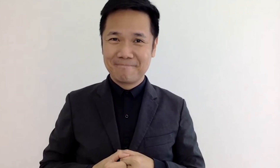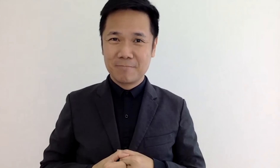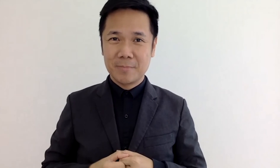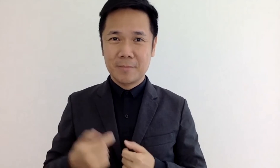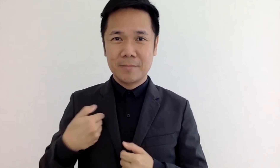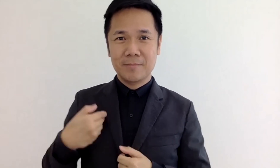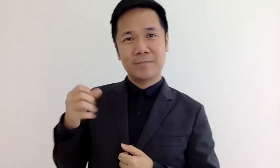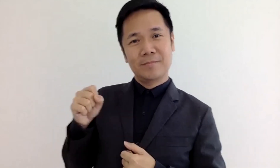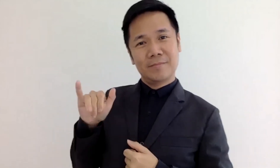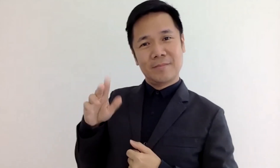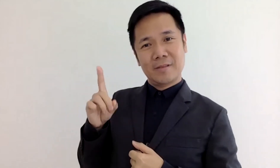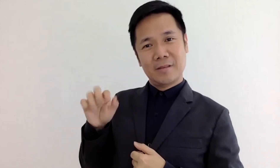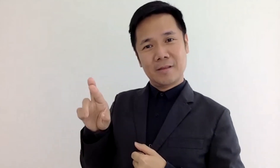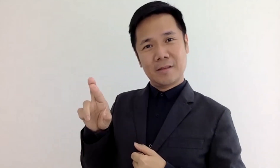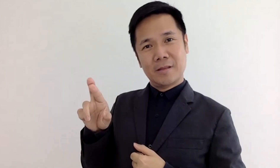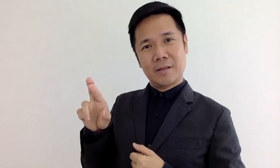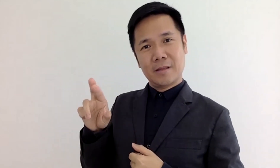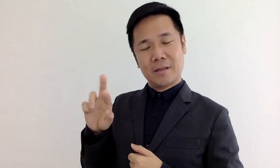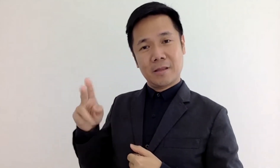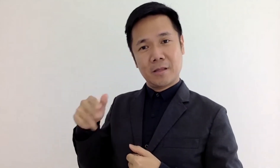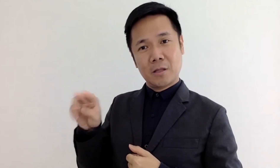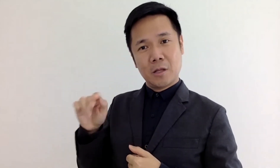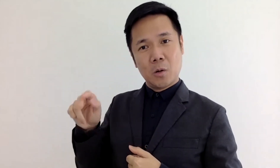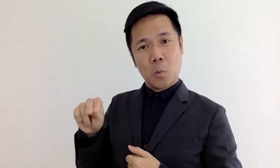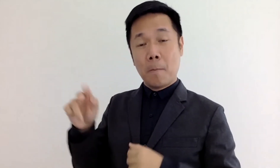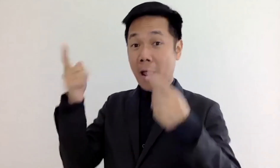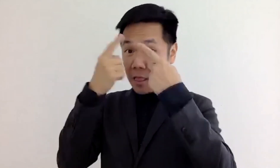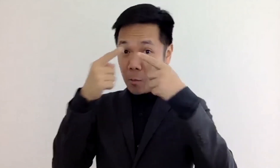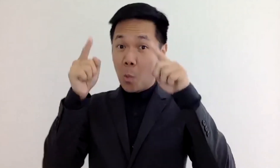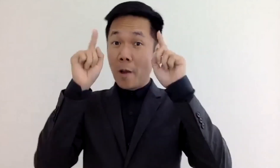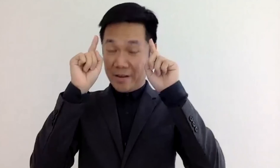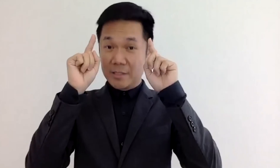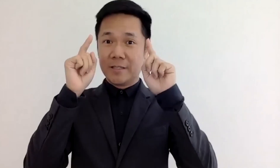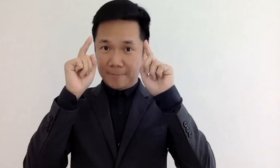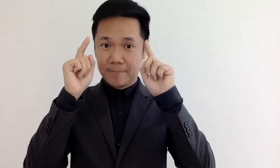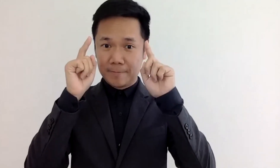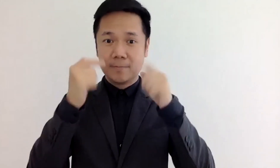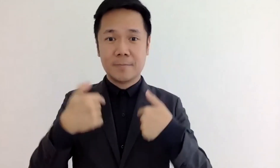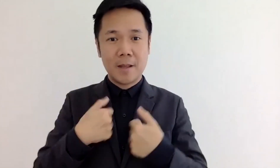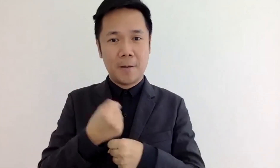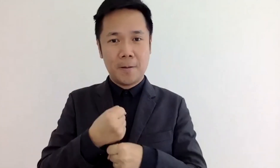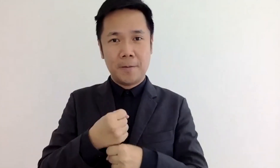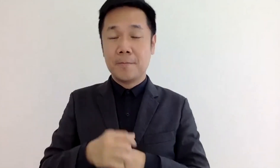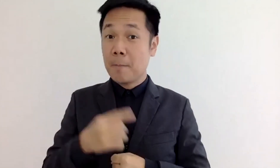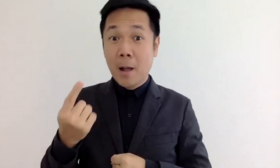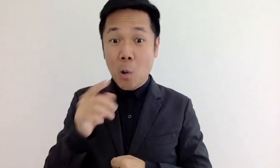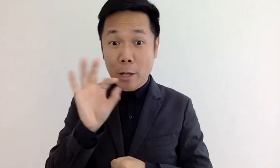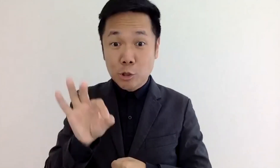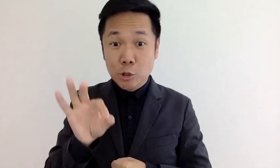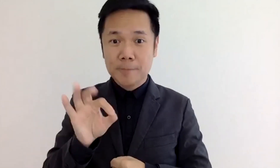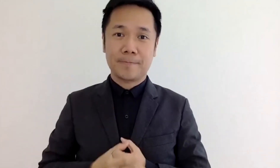Saidur Rahman from Kumilla University, a recent graduate. My question is that